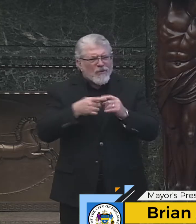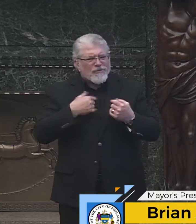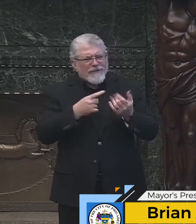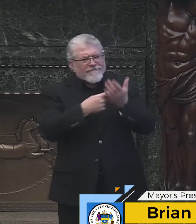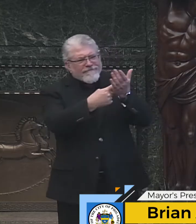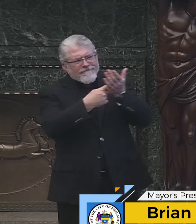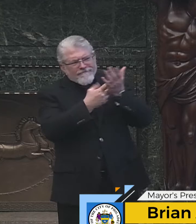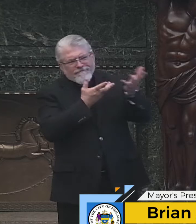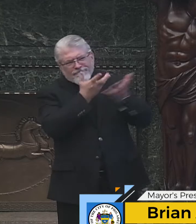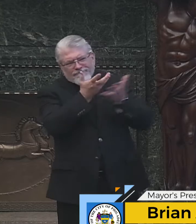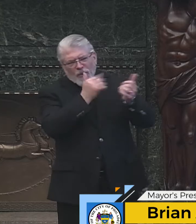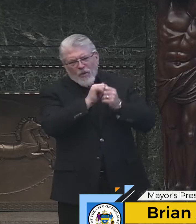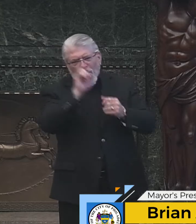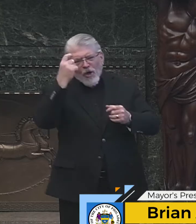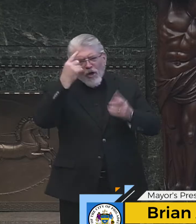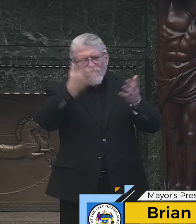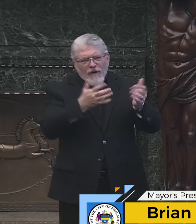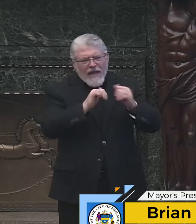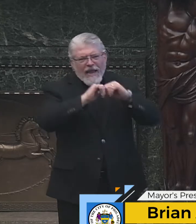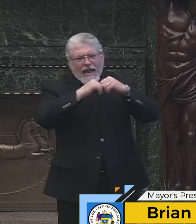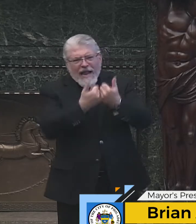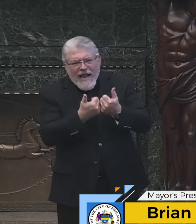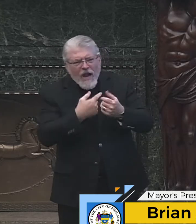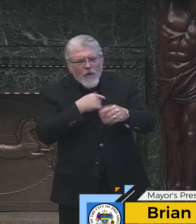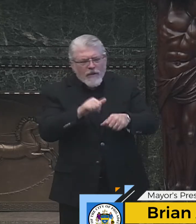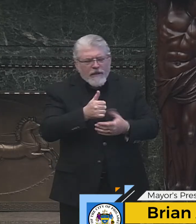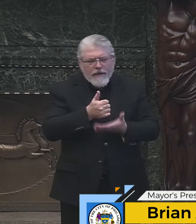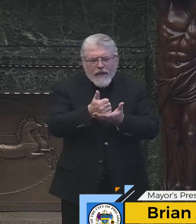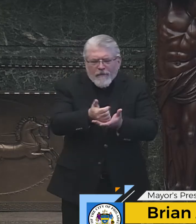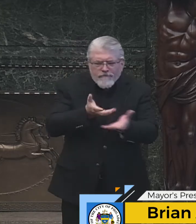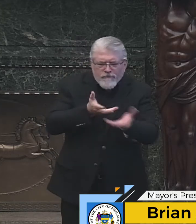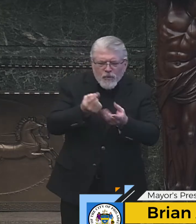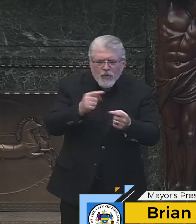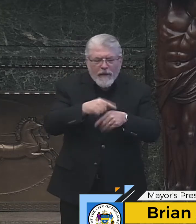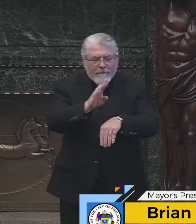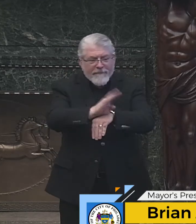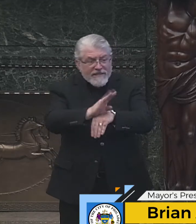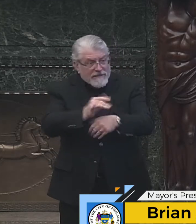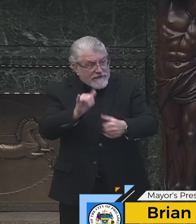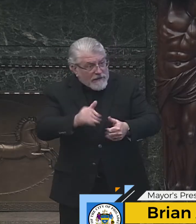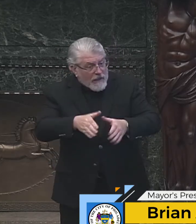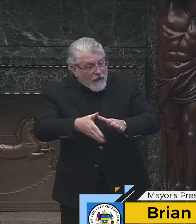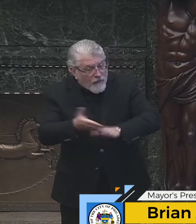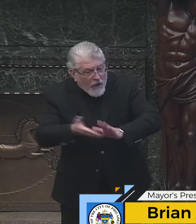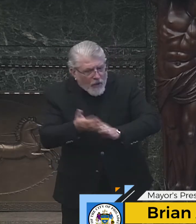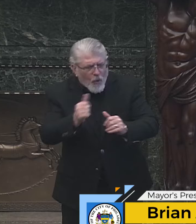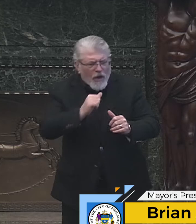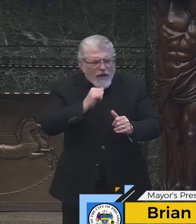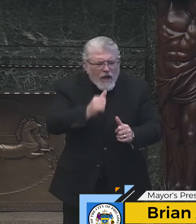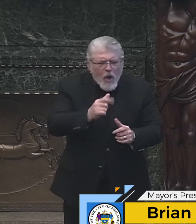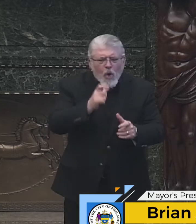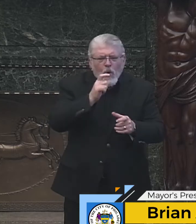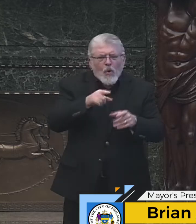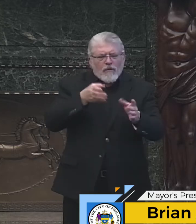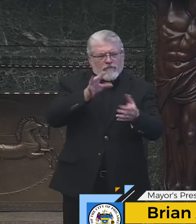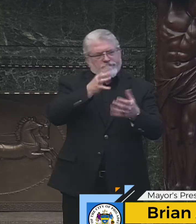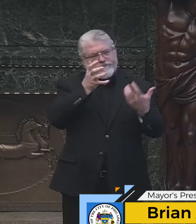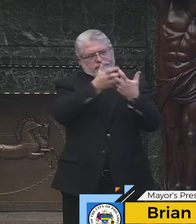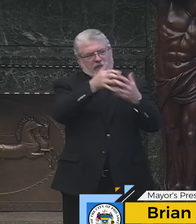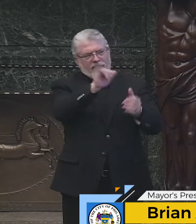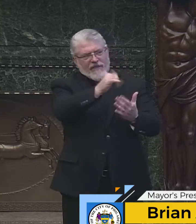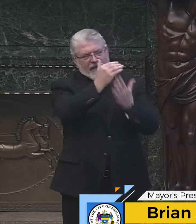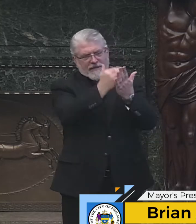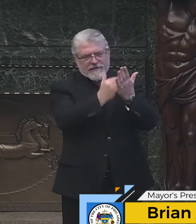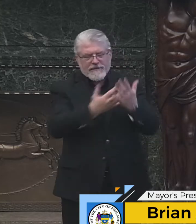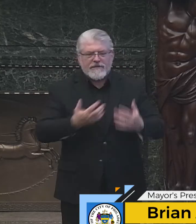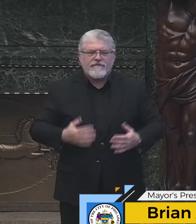But even before that is complete, we have issued new guidance on construction throughout Philadelphia. We are providing